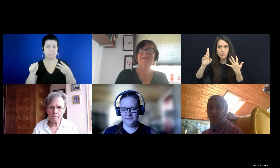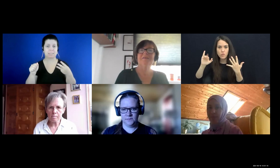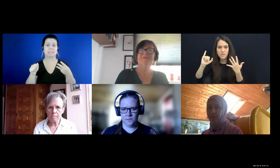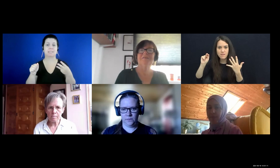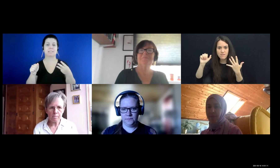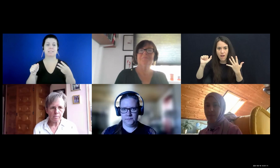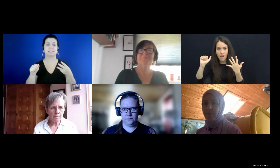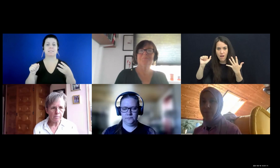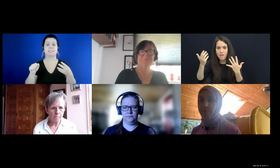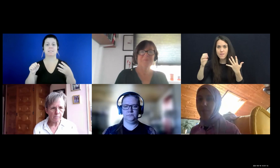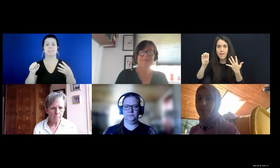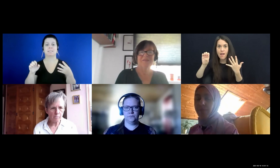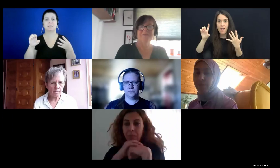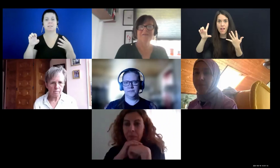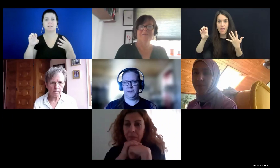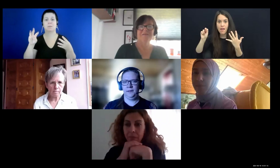Eleni,